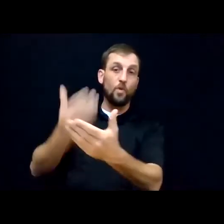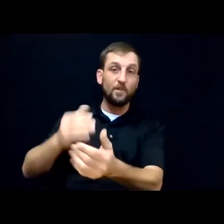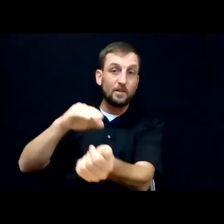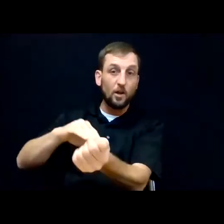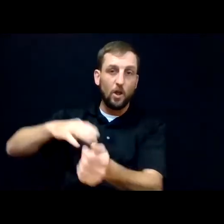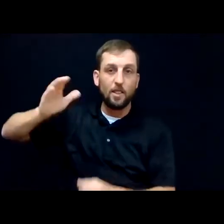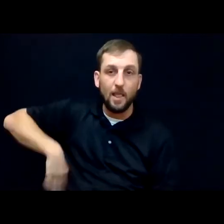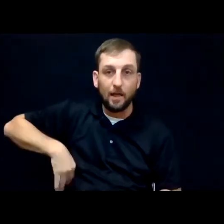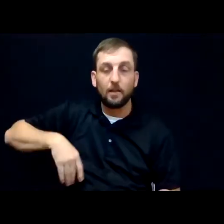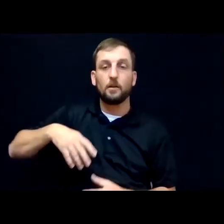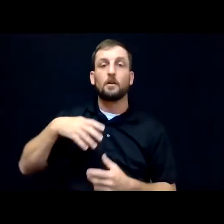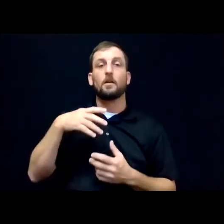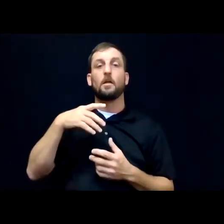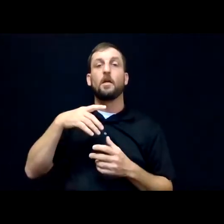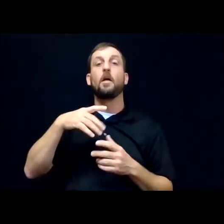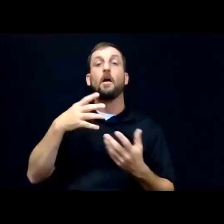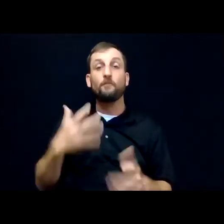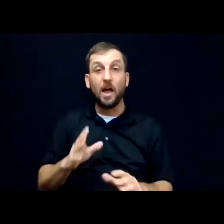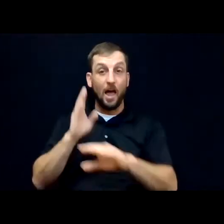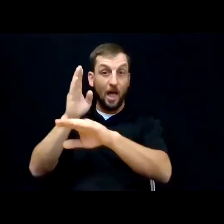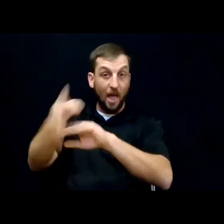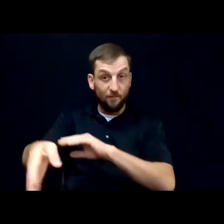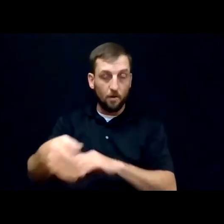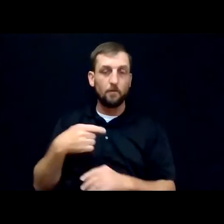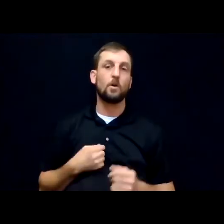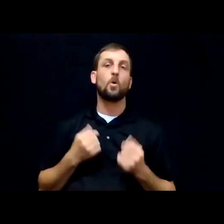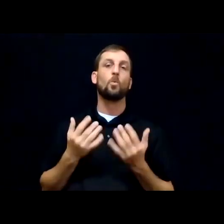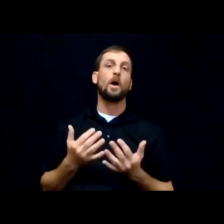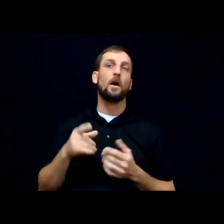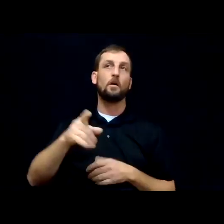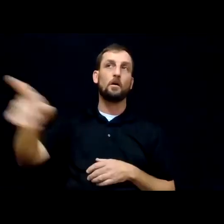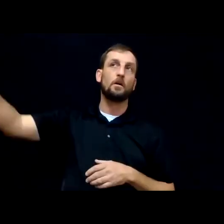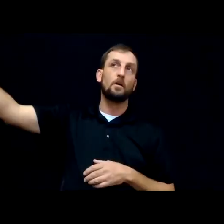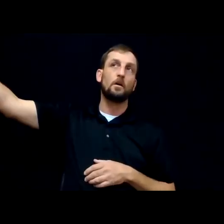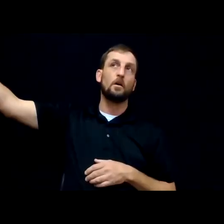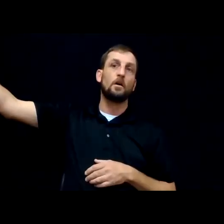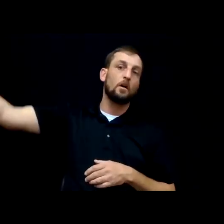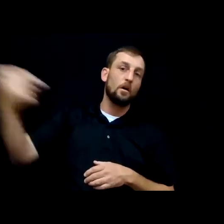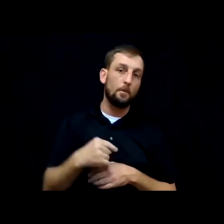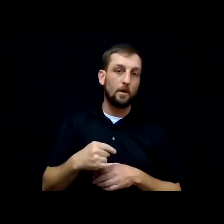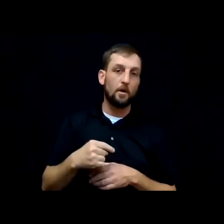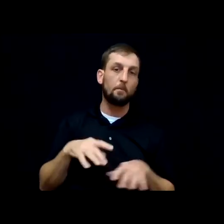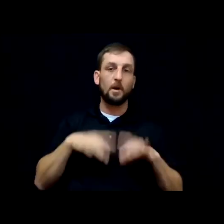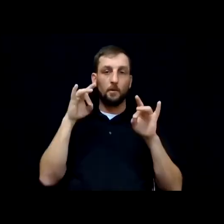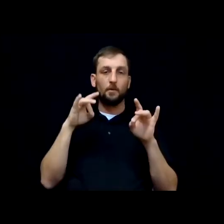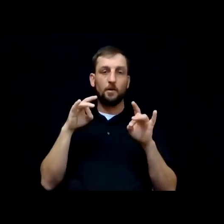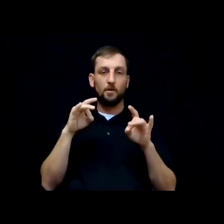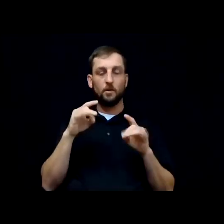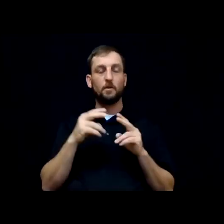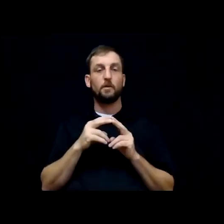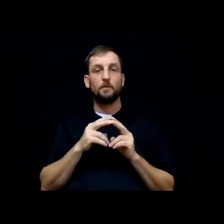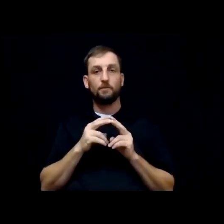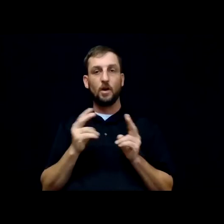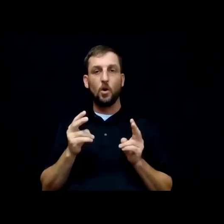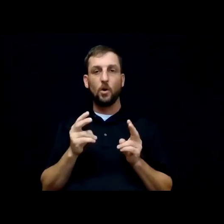then on the back end, I would have to wait for a vehicle to return to pick me up. So it was just a very